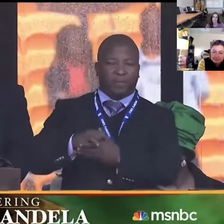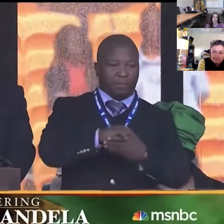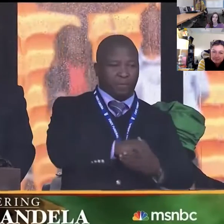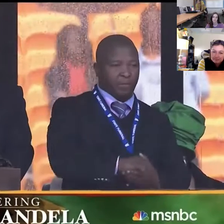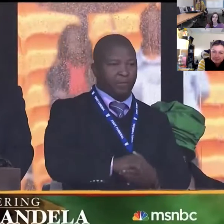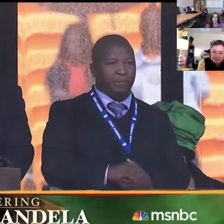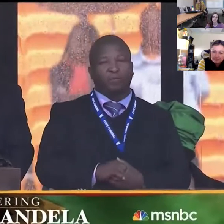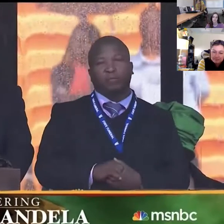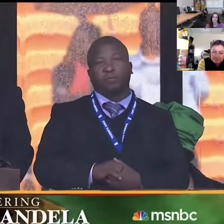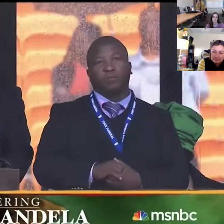Well, cigarette join.